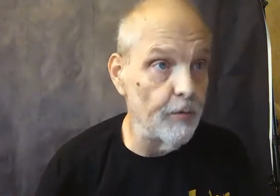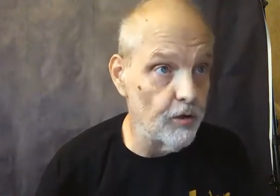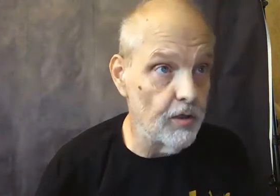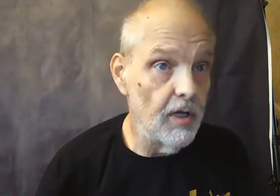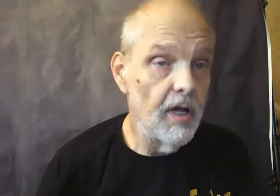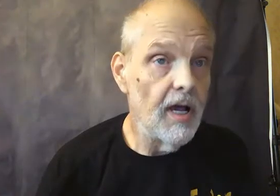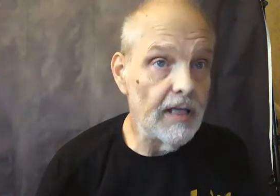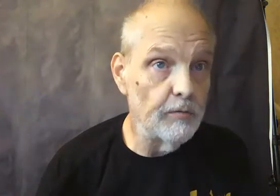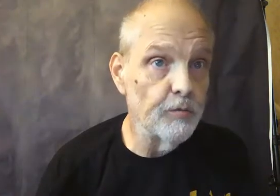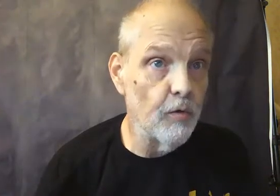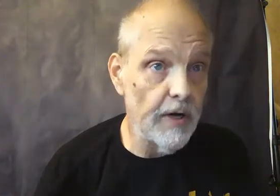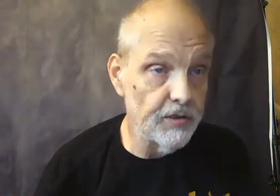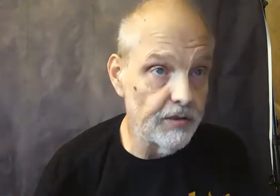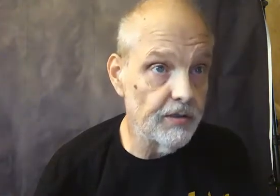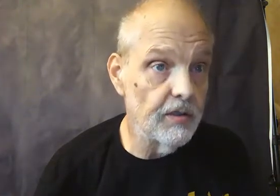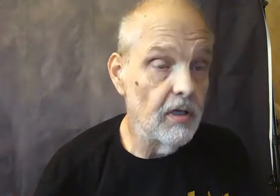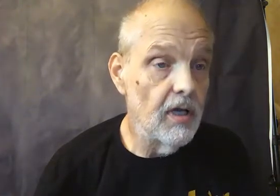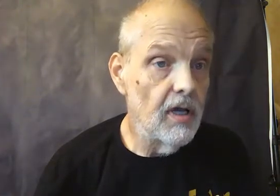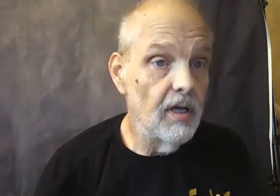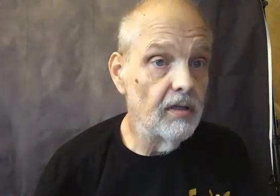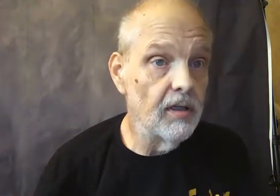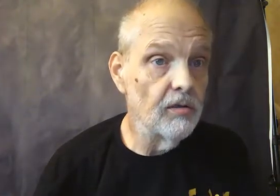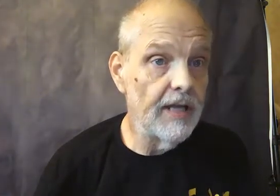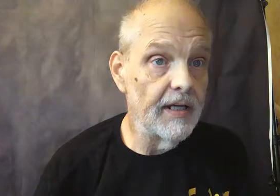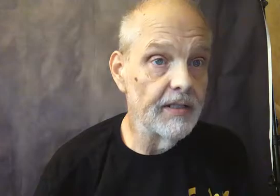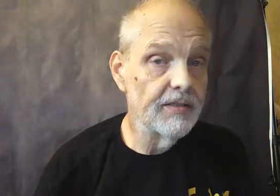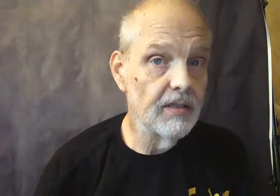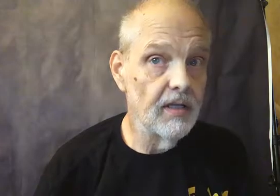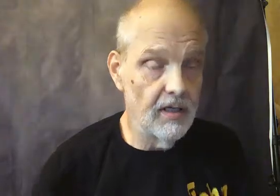grammar, and that was with questions. Though that is